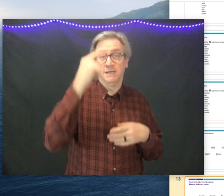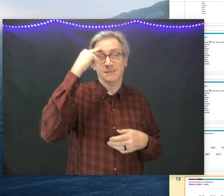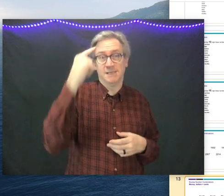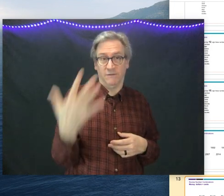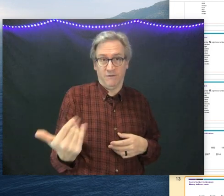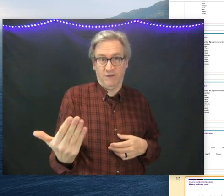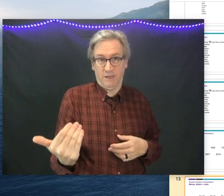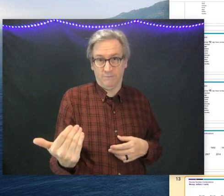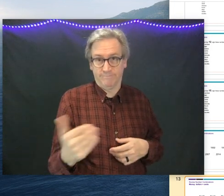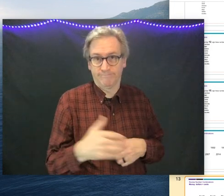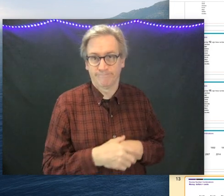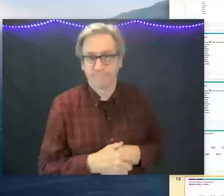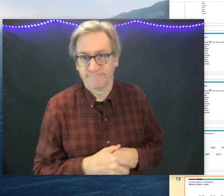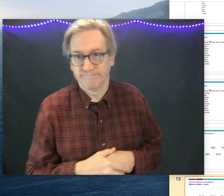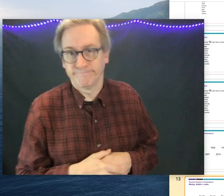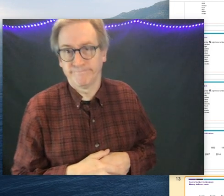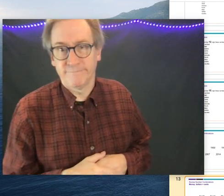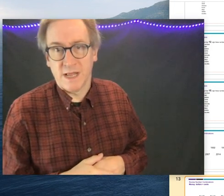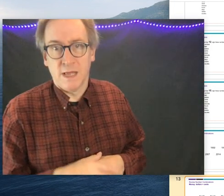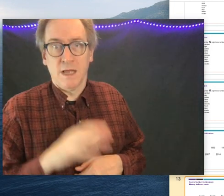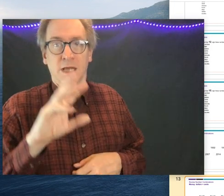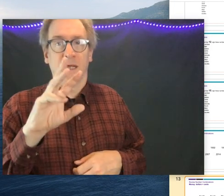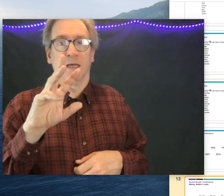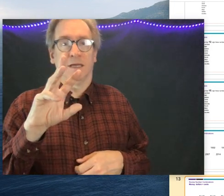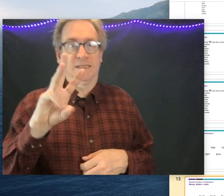$2, cent 15.